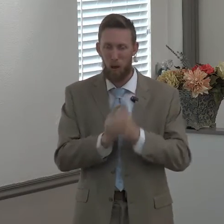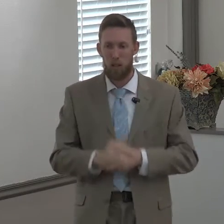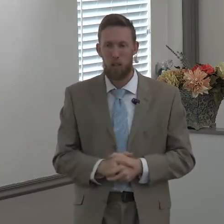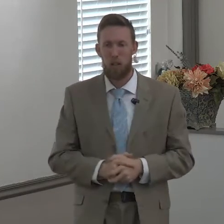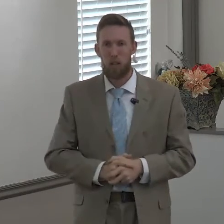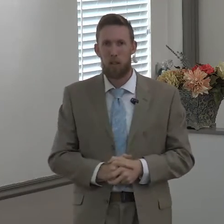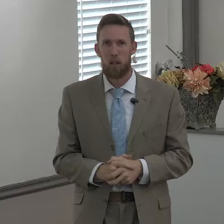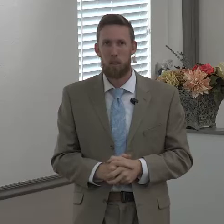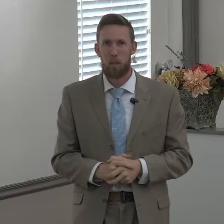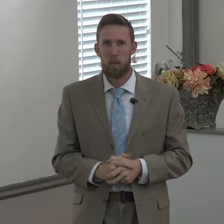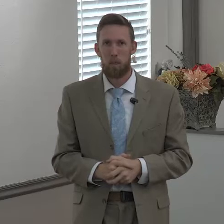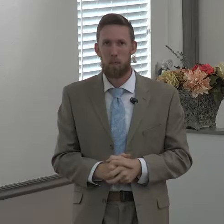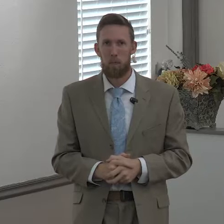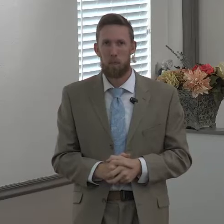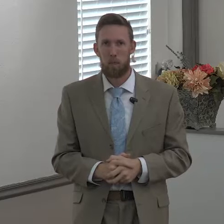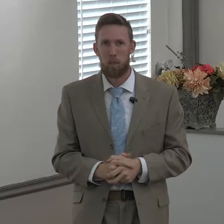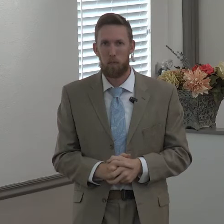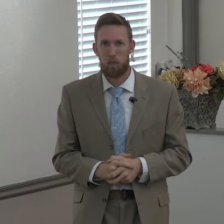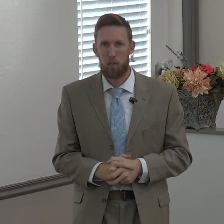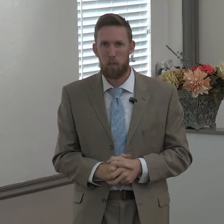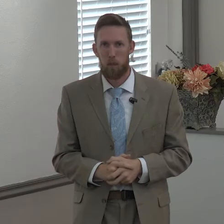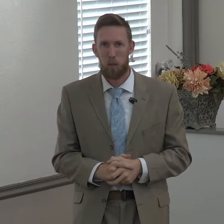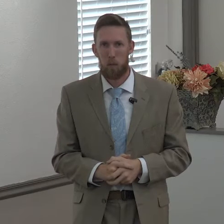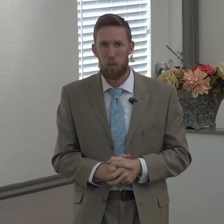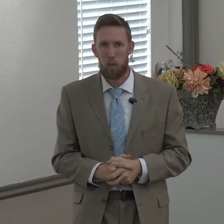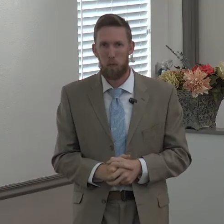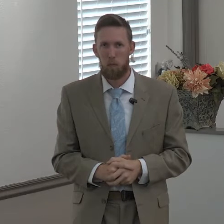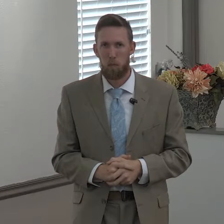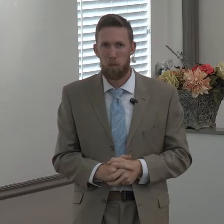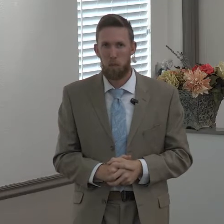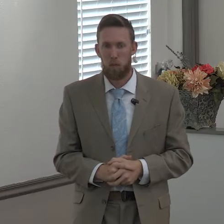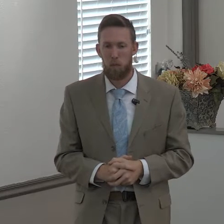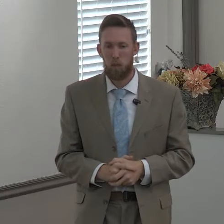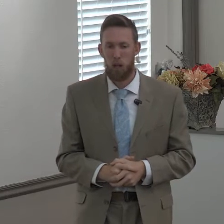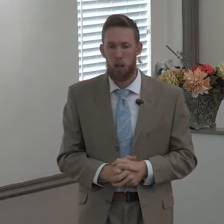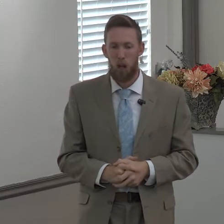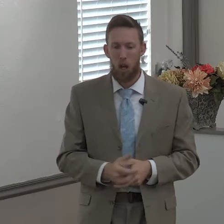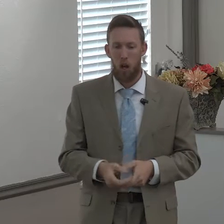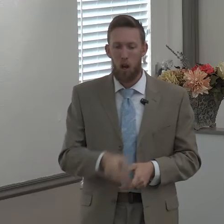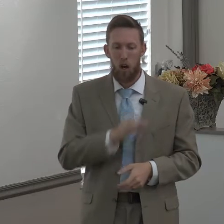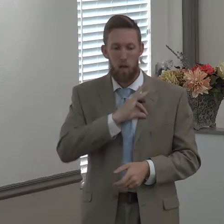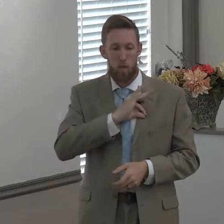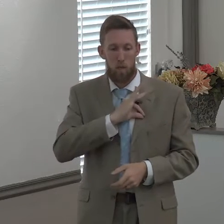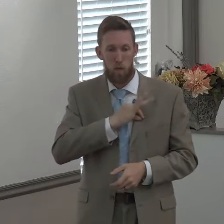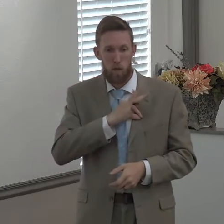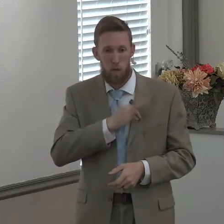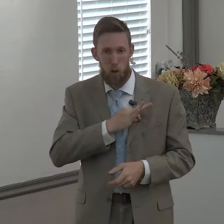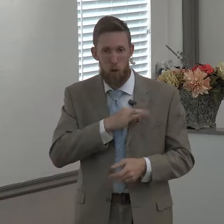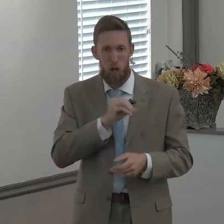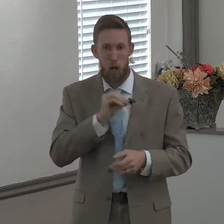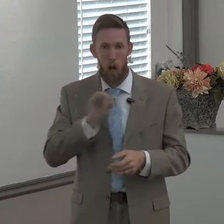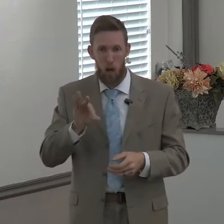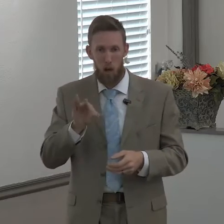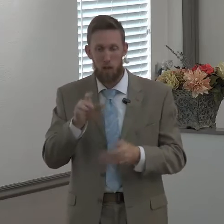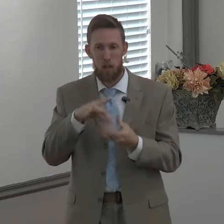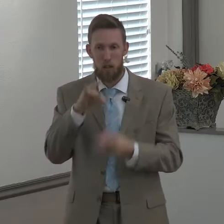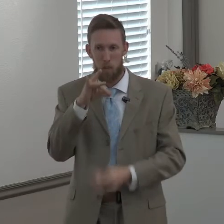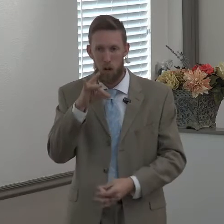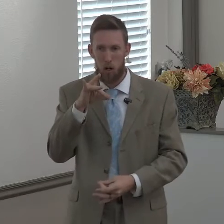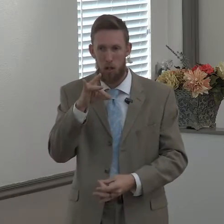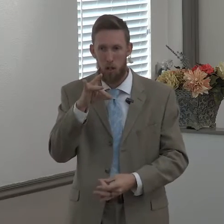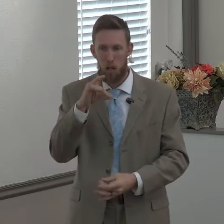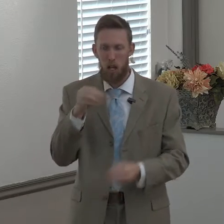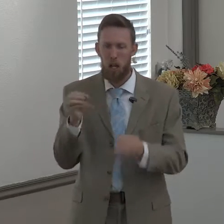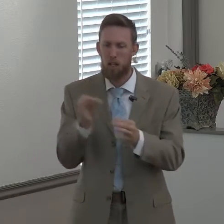meekness, temperance. Against such there is no law. This is more important in the Christian life